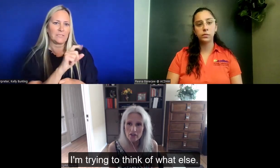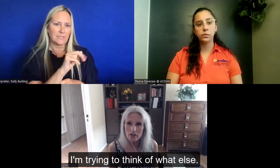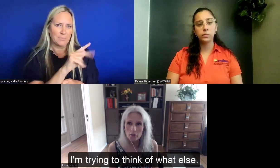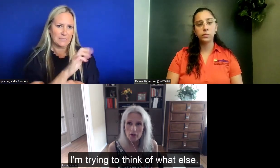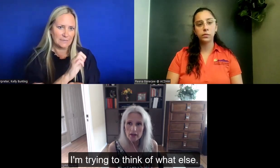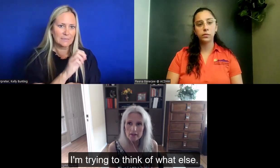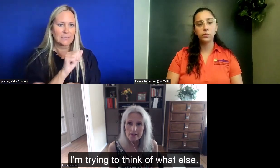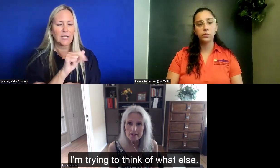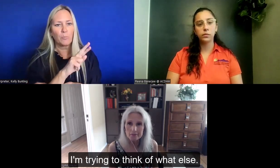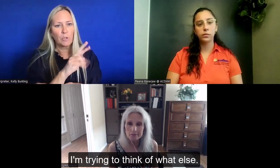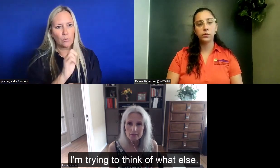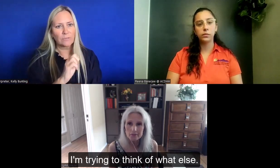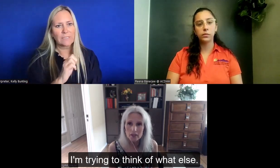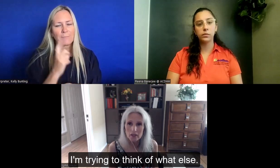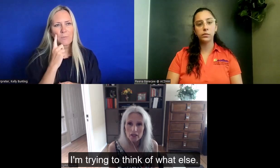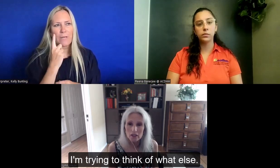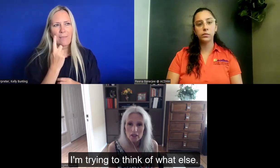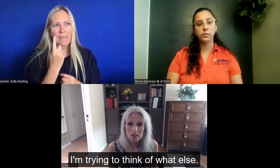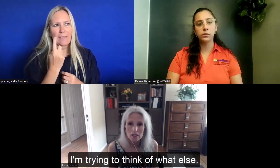trying to think of what else.